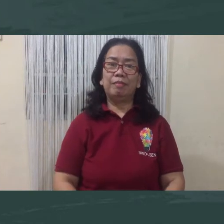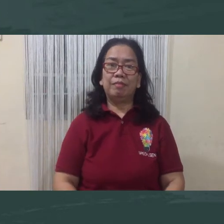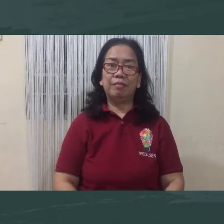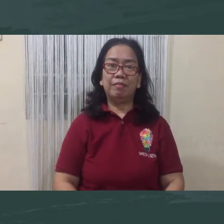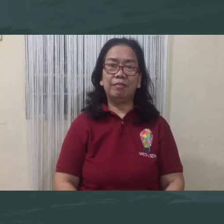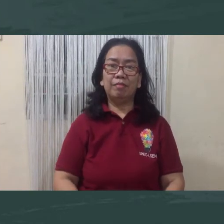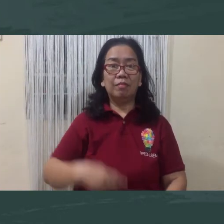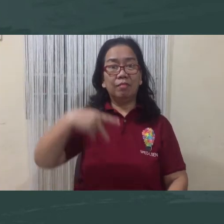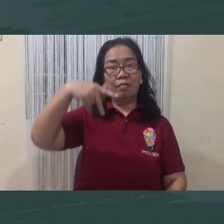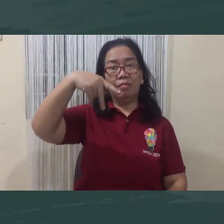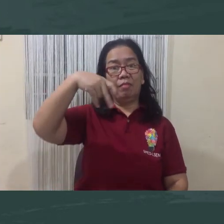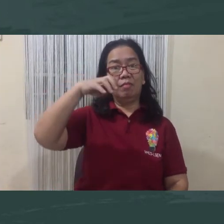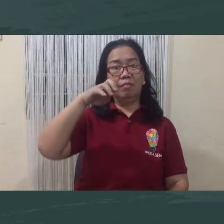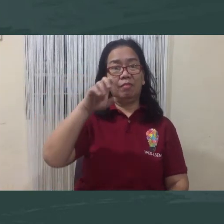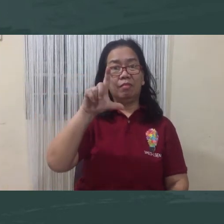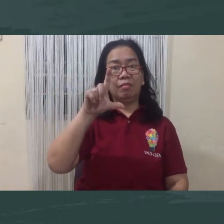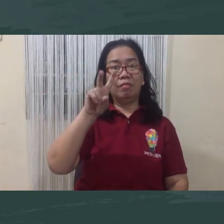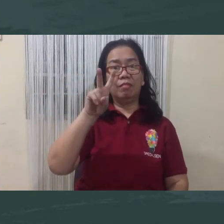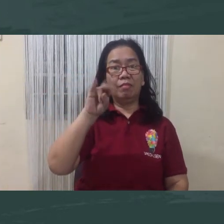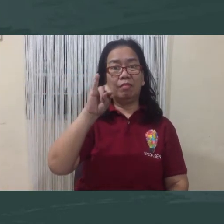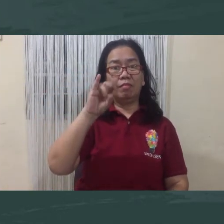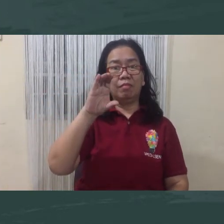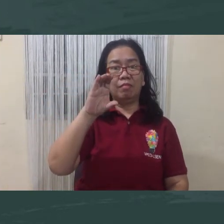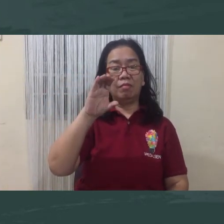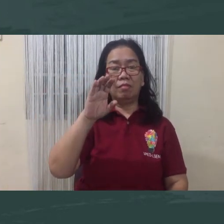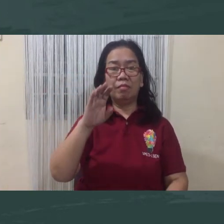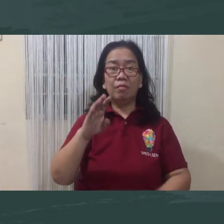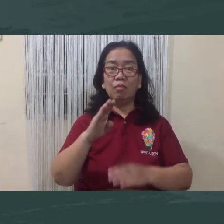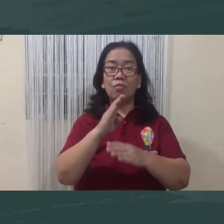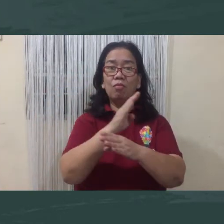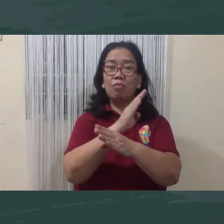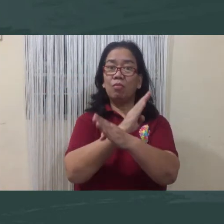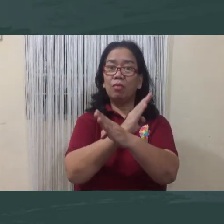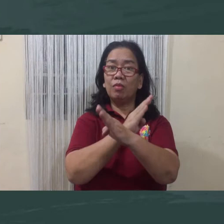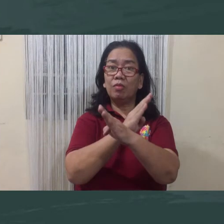The pelvic bone supports our body when we sit.